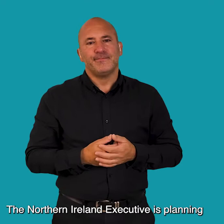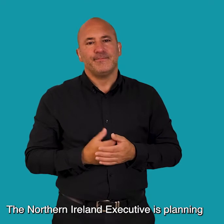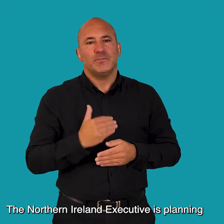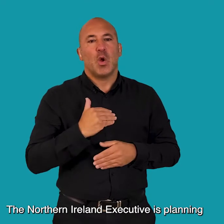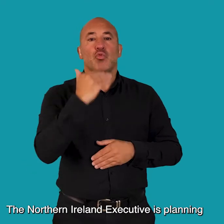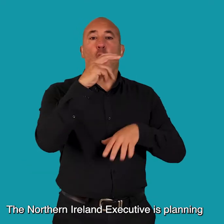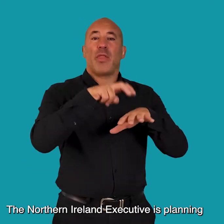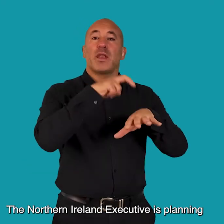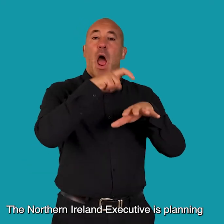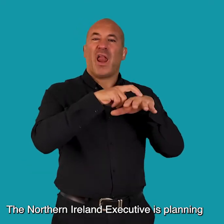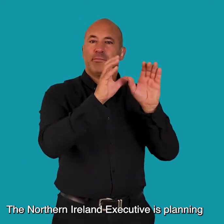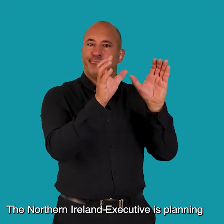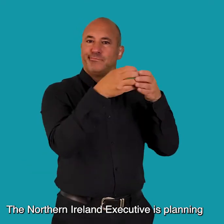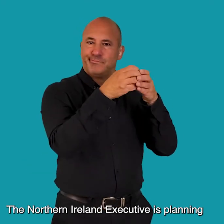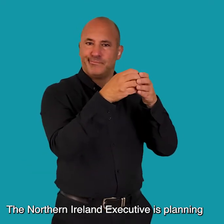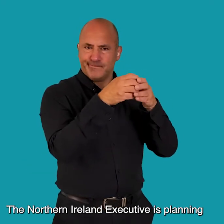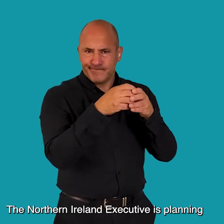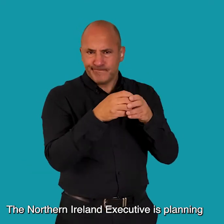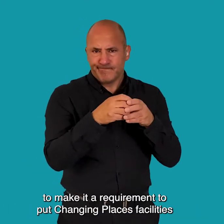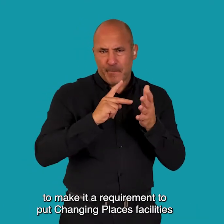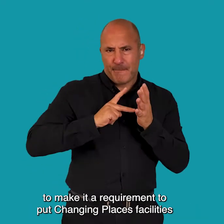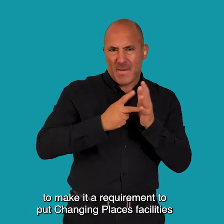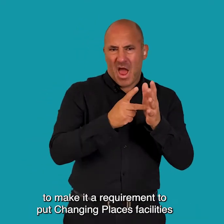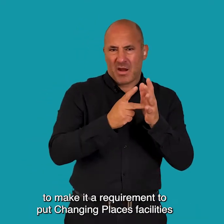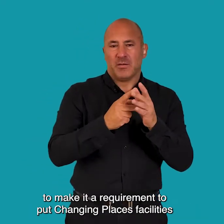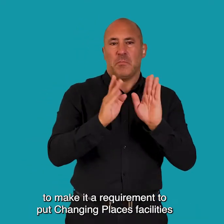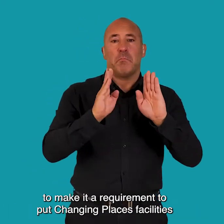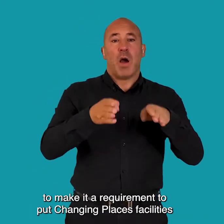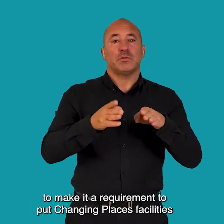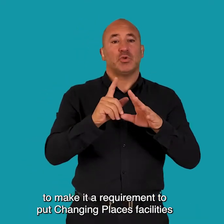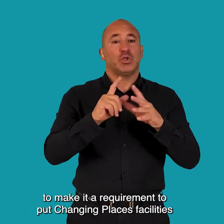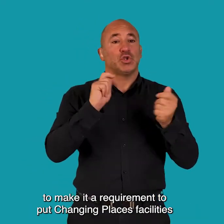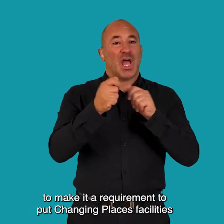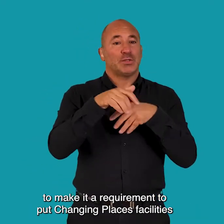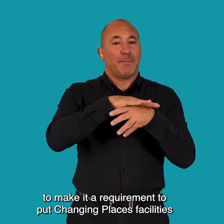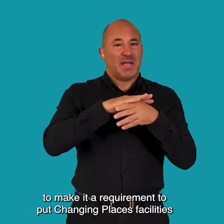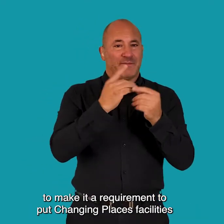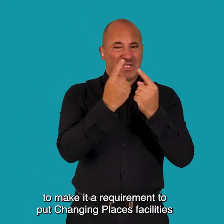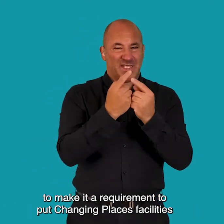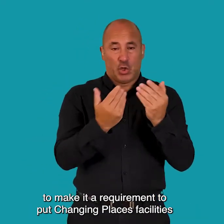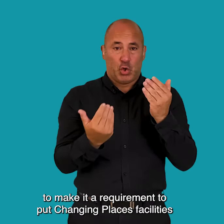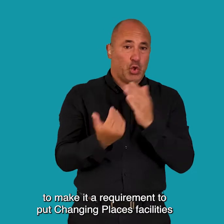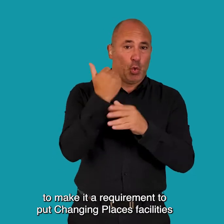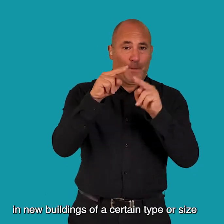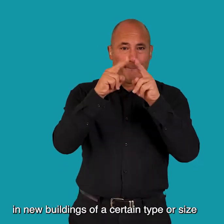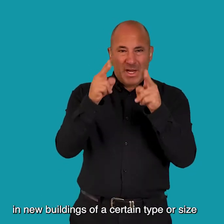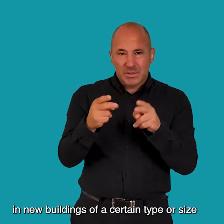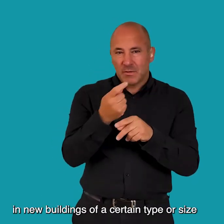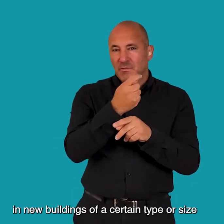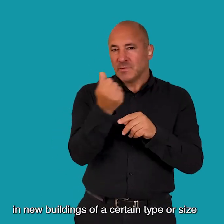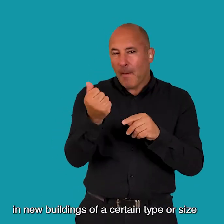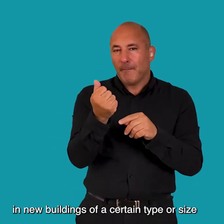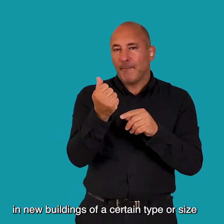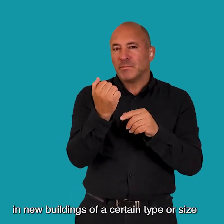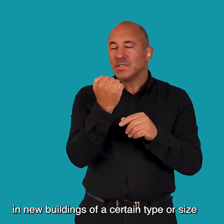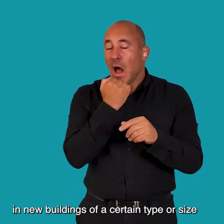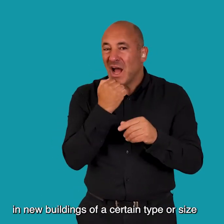Northern Ireland Executive is planning to make it a requirement to put Changing Places facilities in new buildings of a certain type